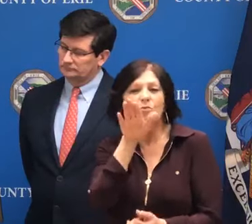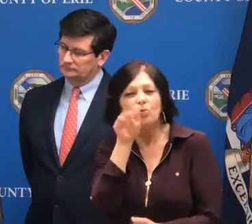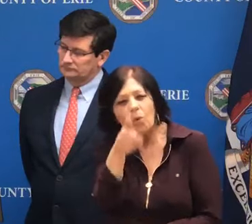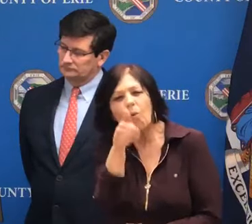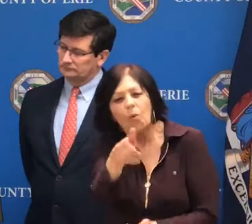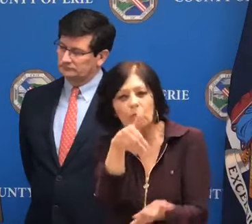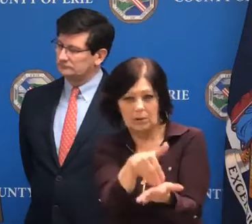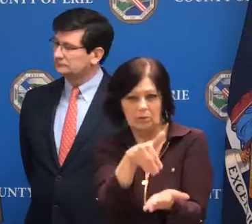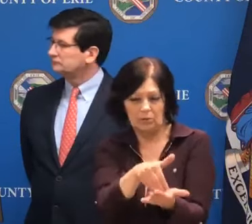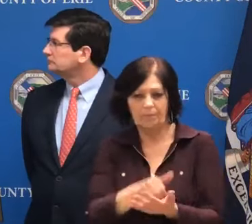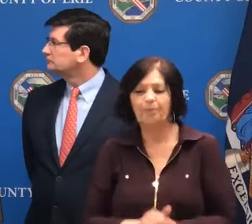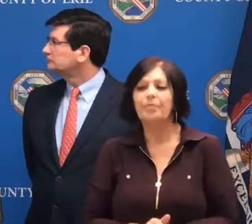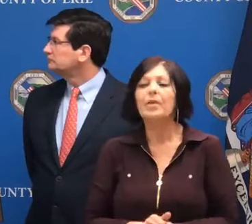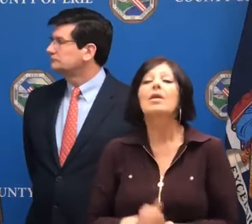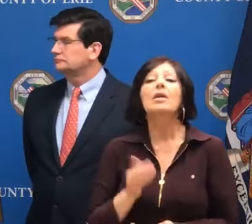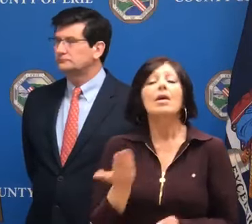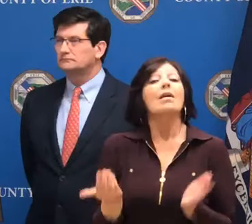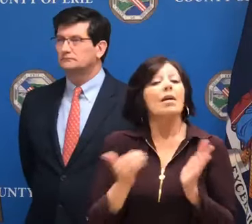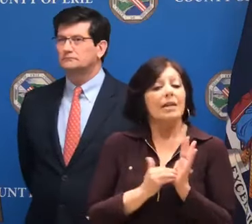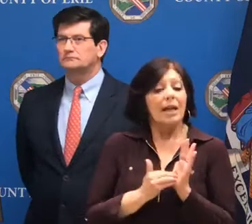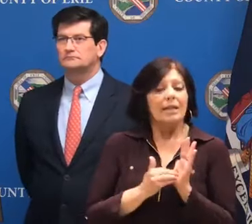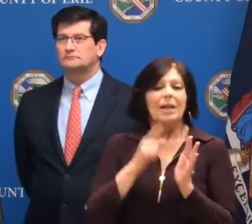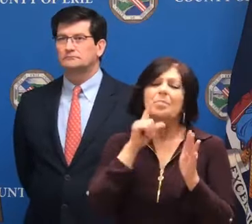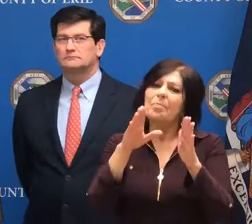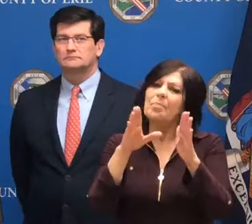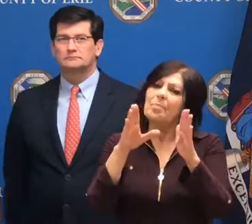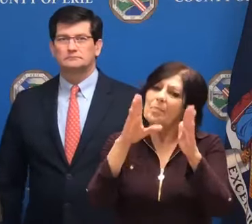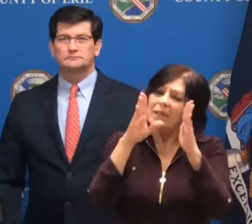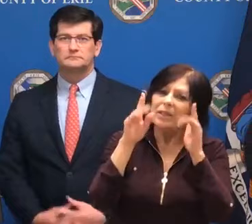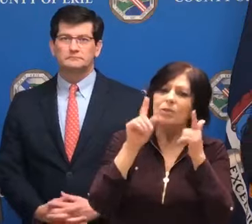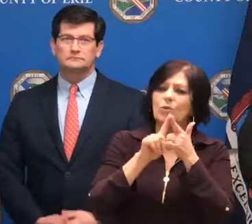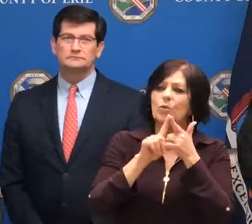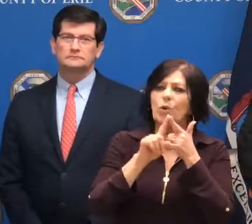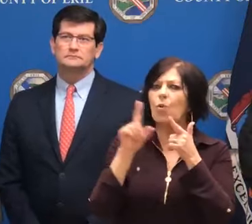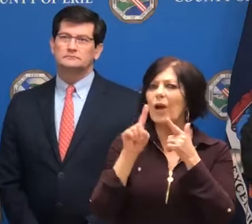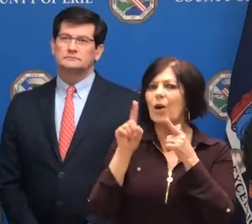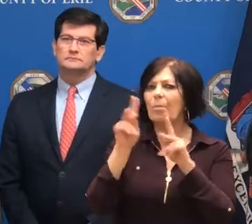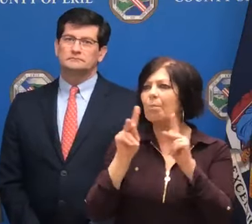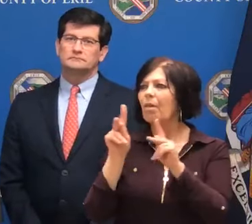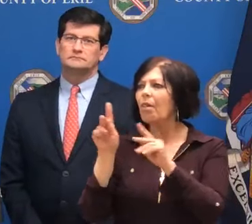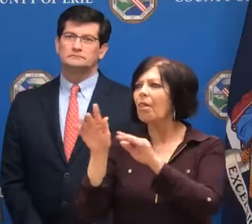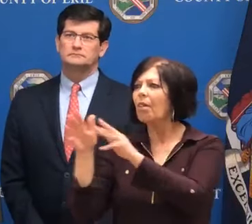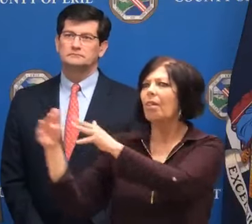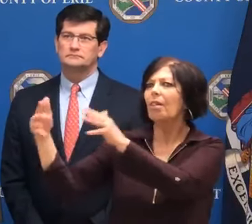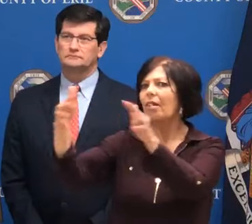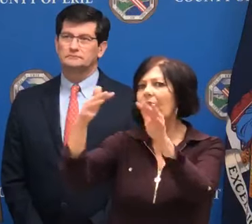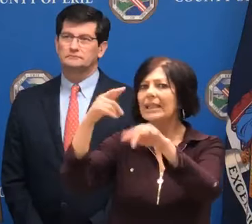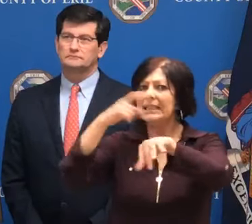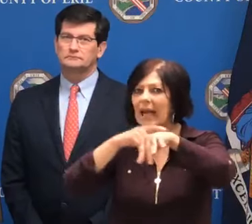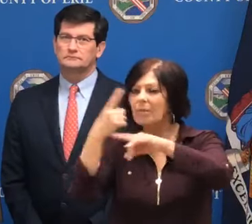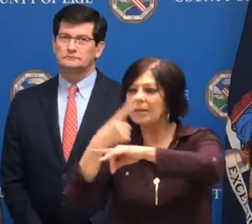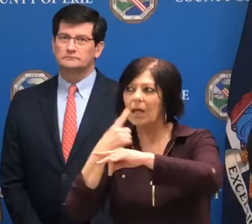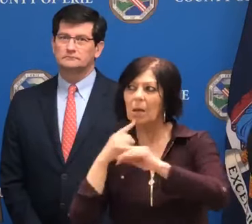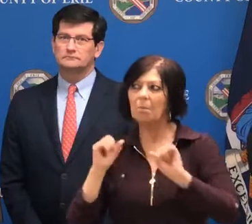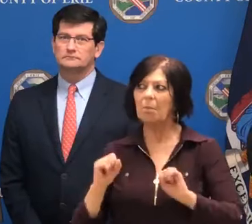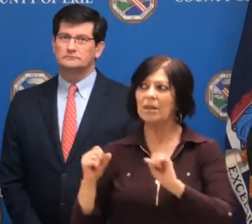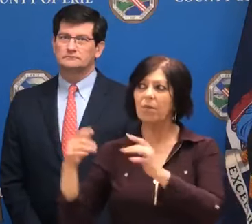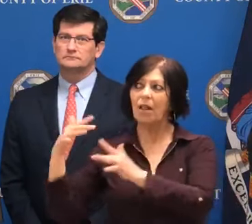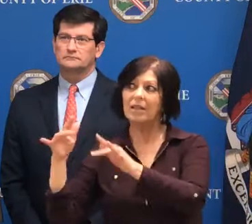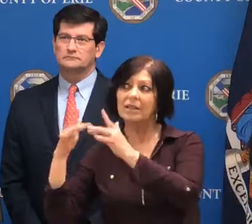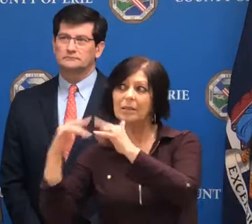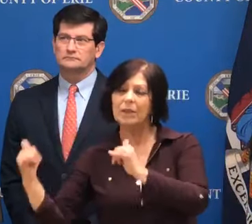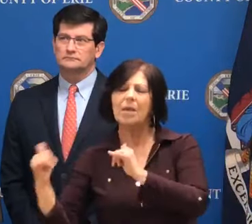provider. And again, paying attention to those locations and those times and dates where you know there was a positive case is